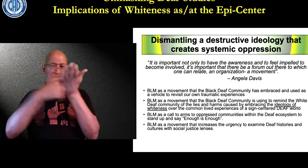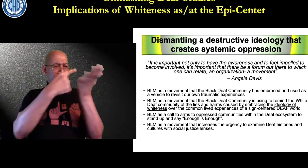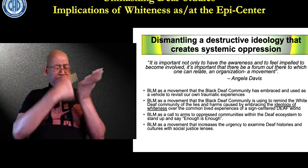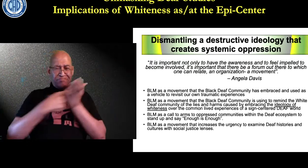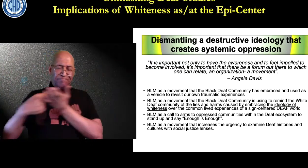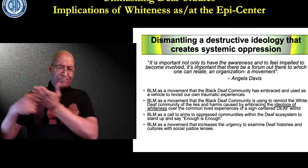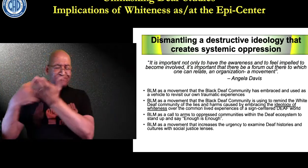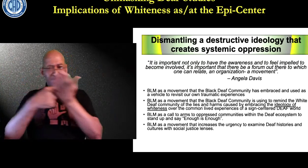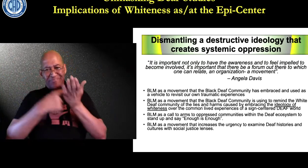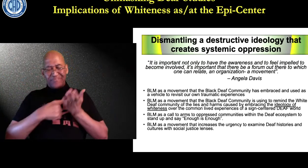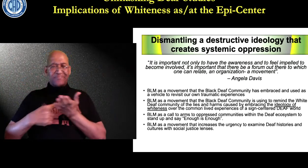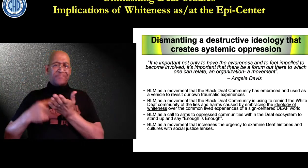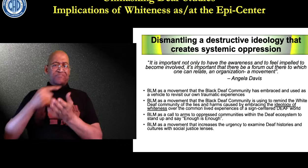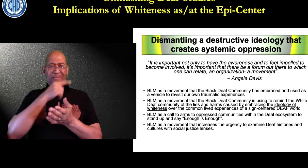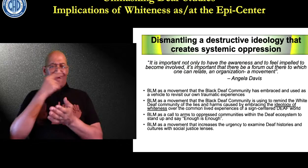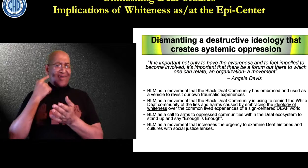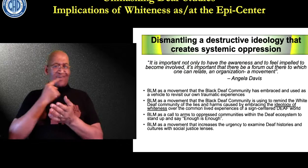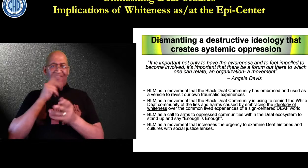doing something about it.